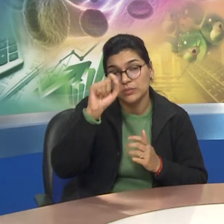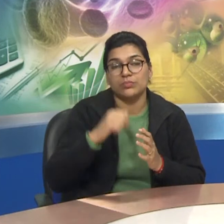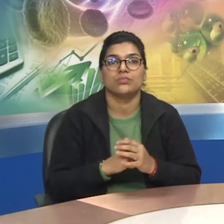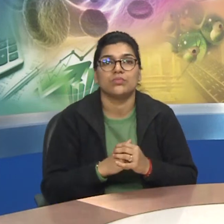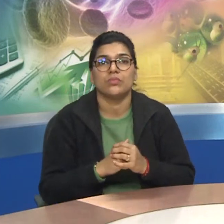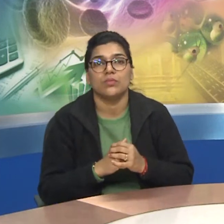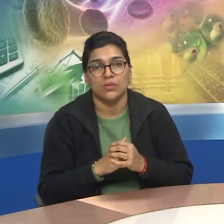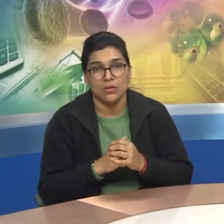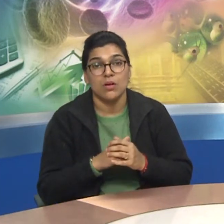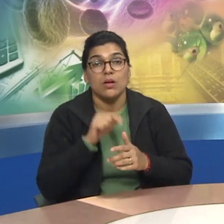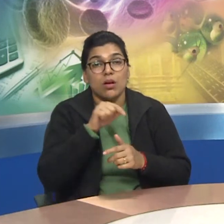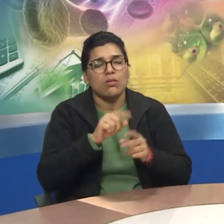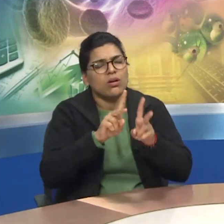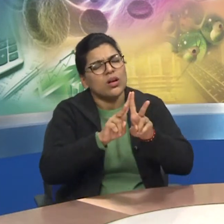Next point is 10th.